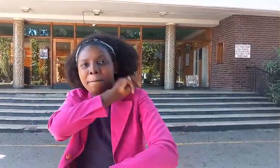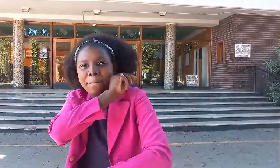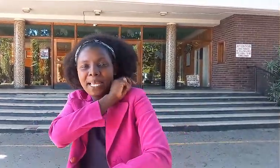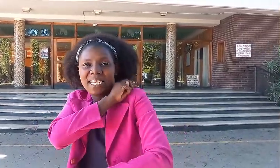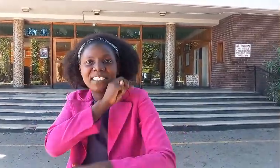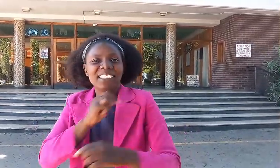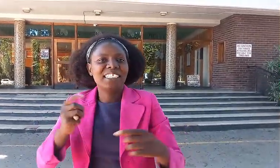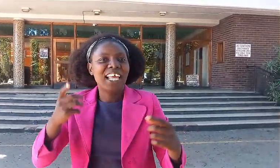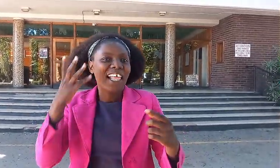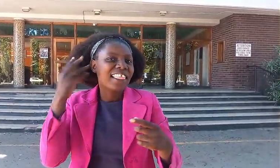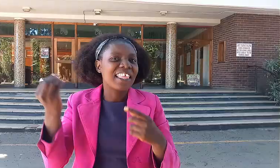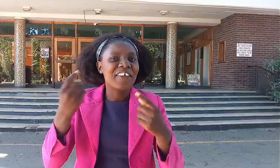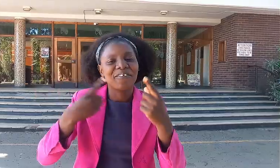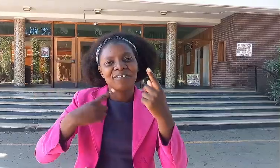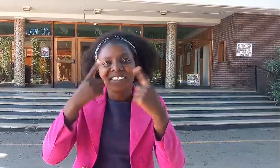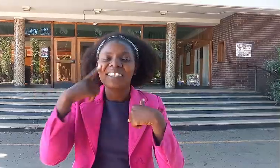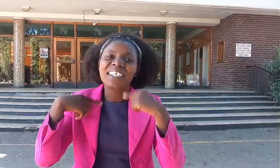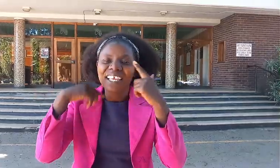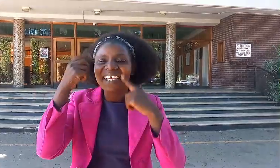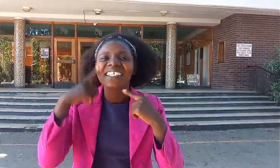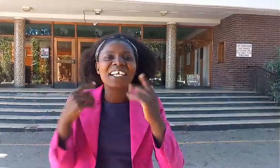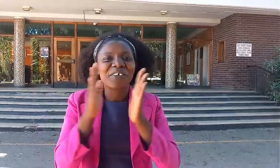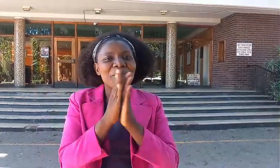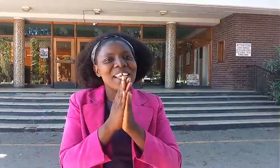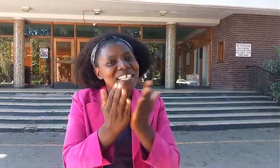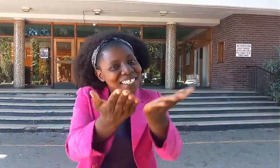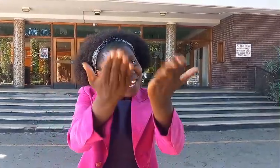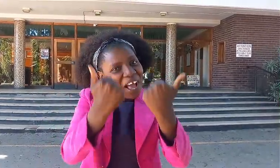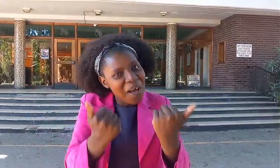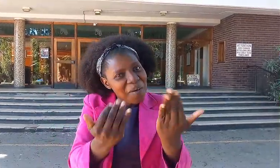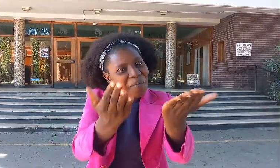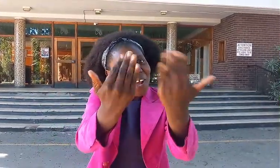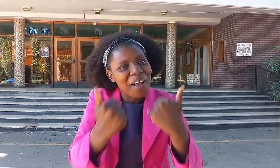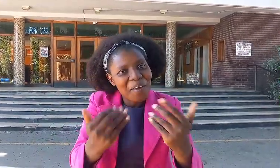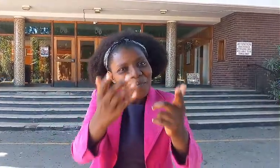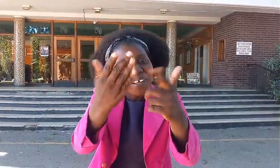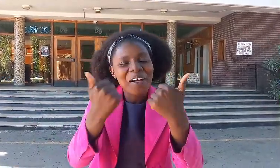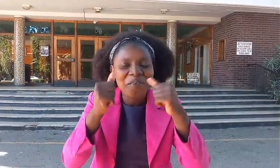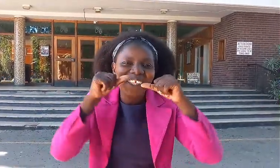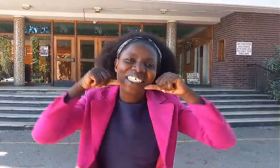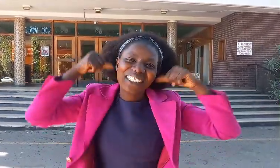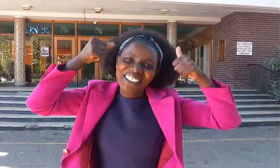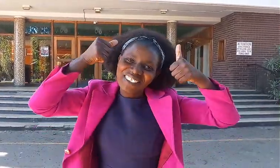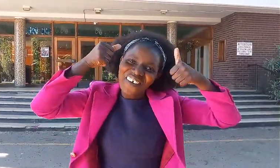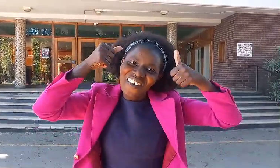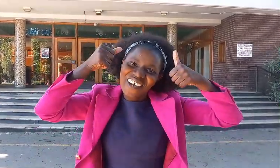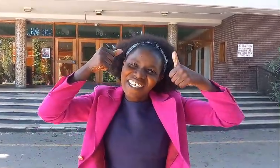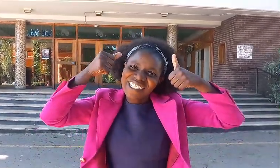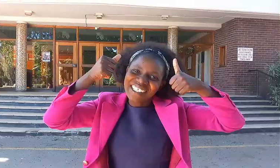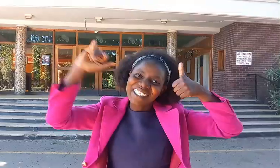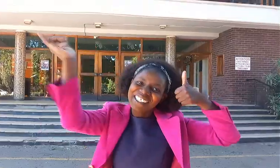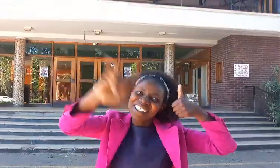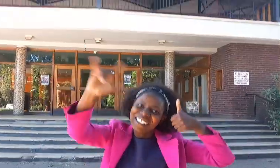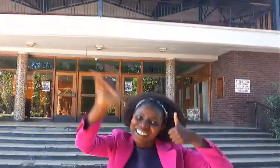manager. So I work with a deaf theatre group that's called Dance, and I'm the manager. Come and you